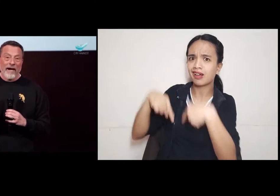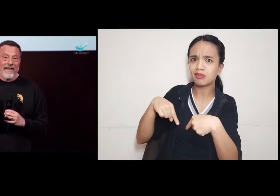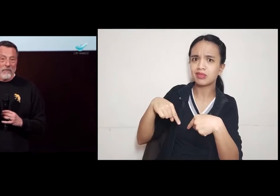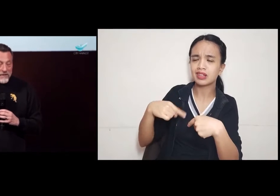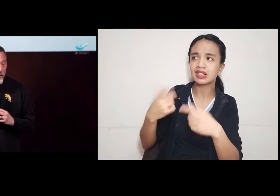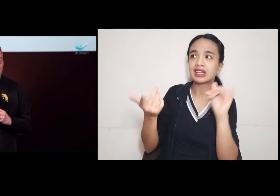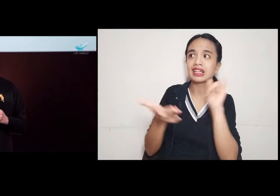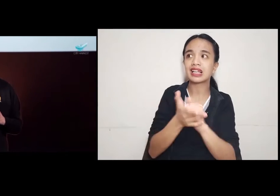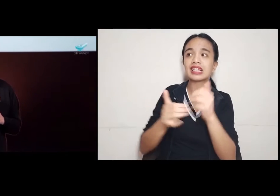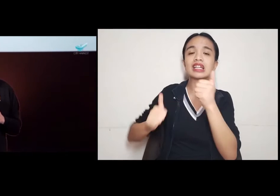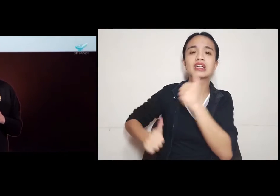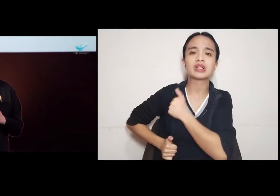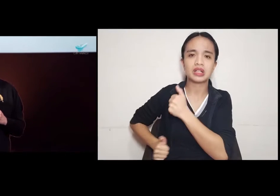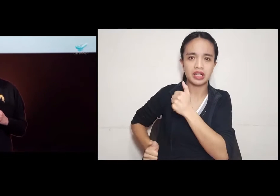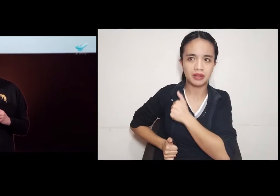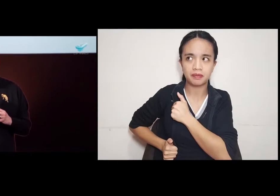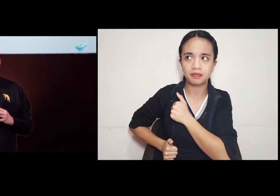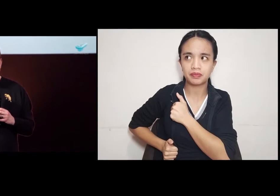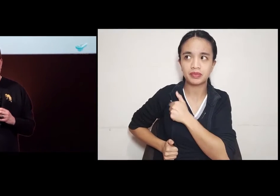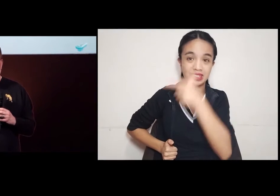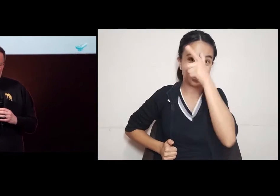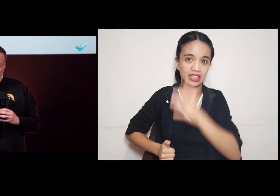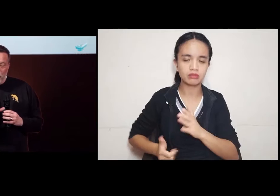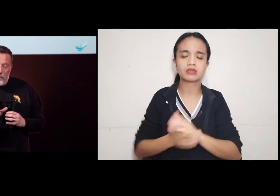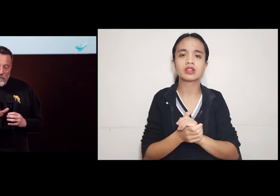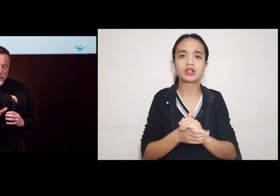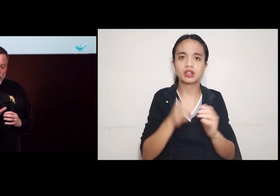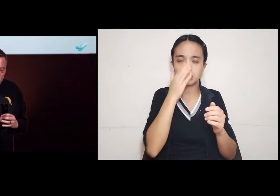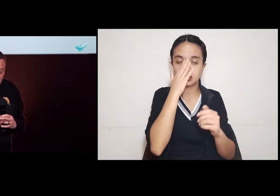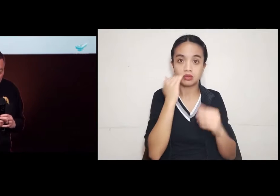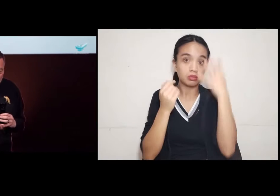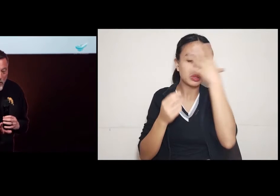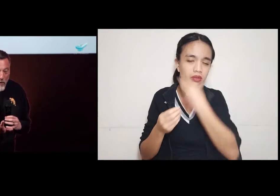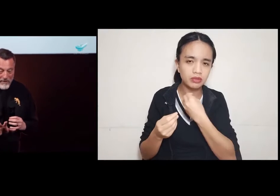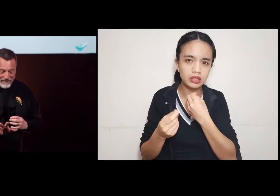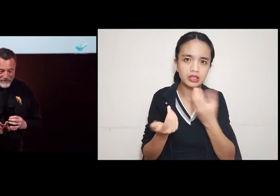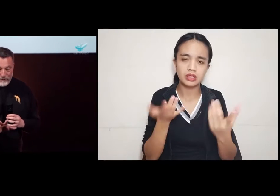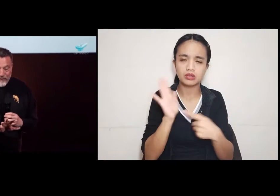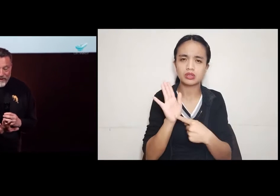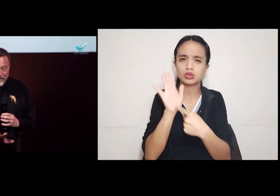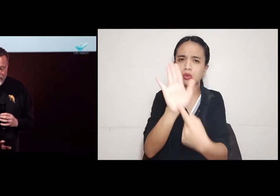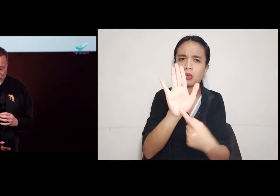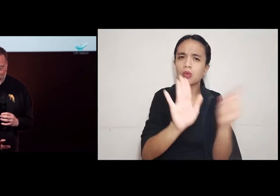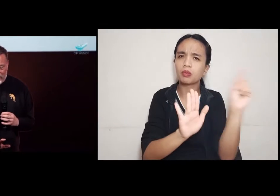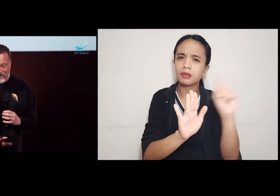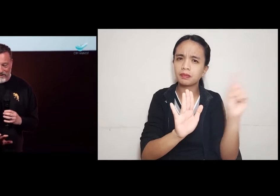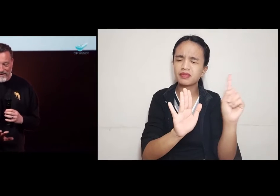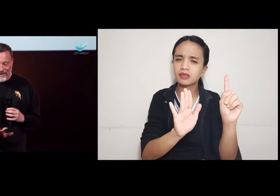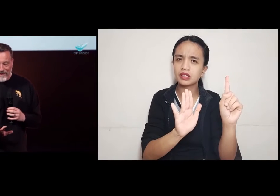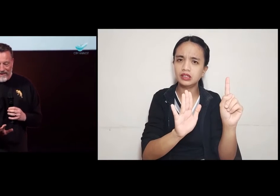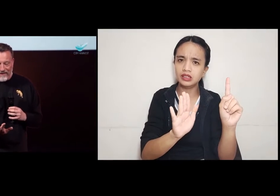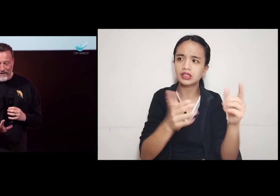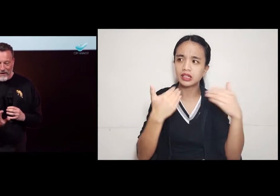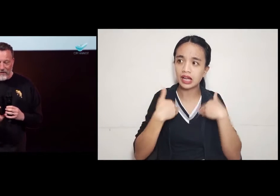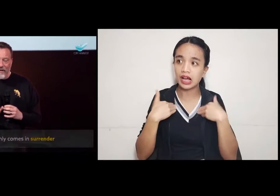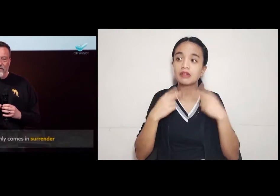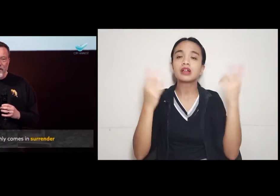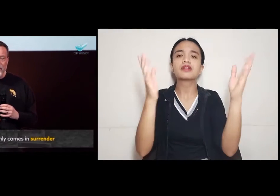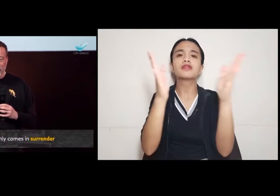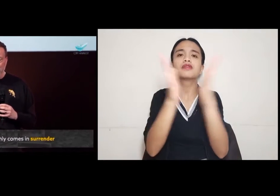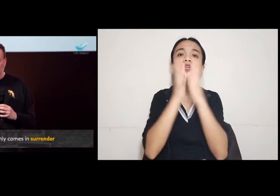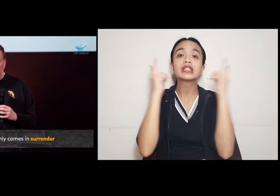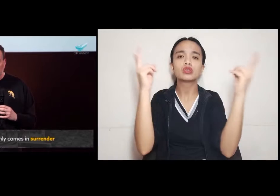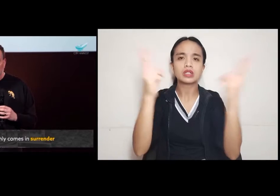By the way, that was the army of God. And what this beautiful moment is revealing to us is that there